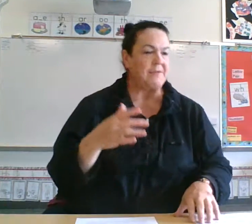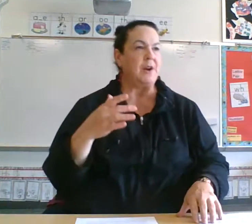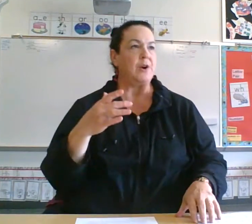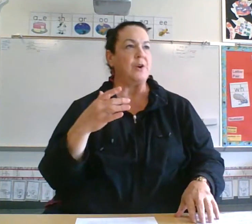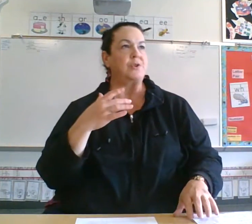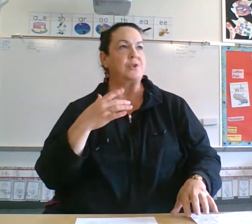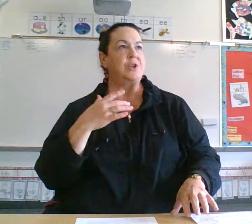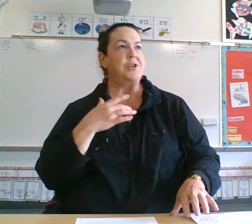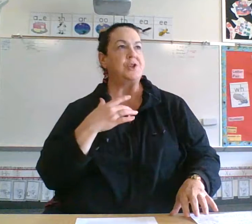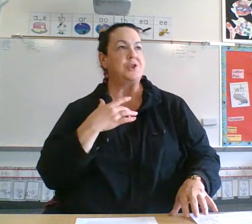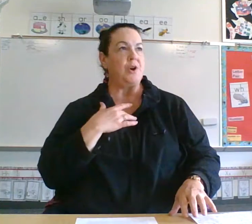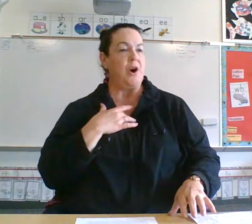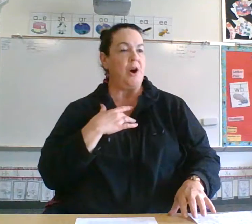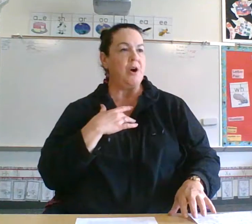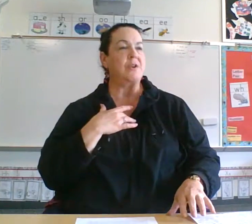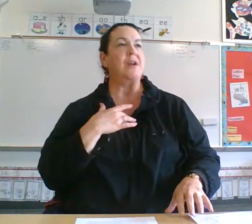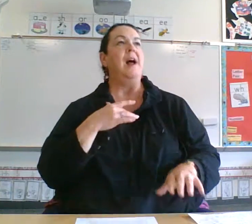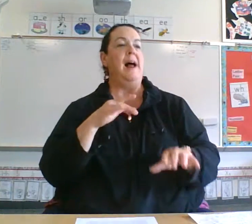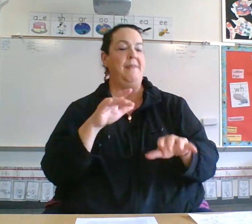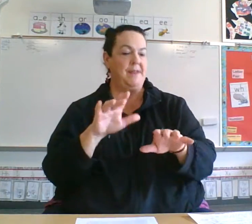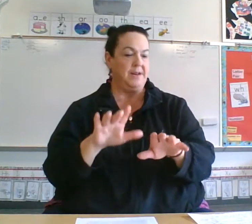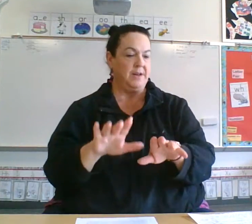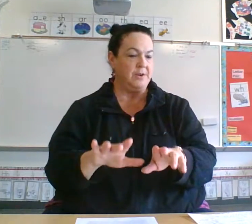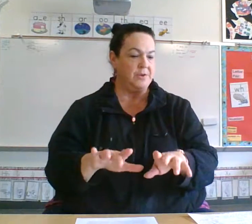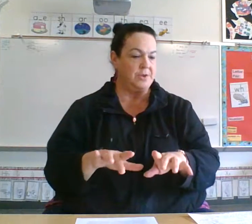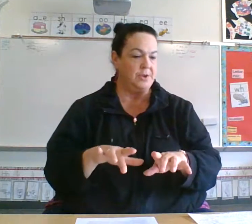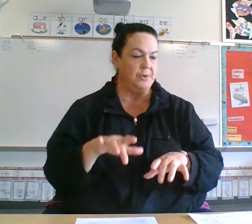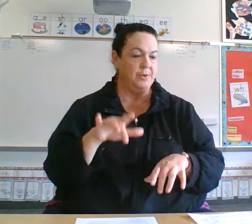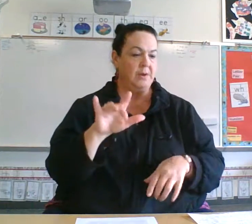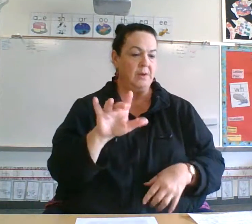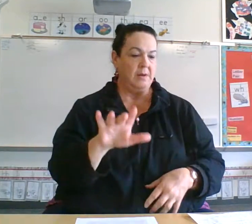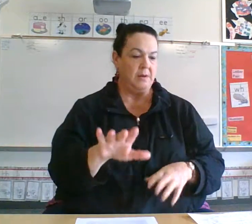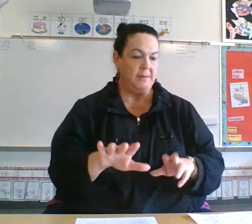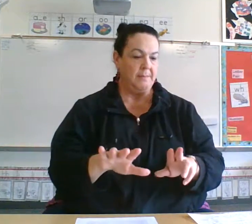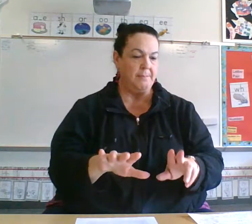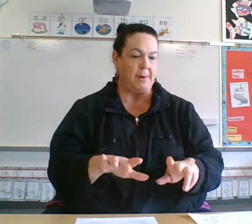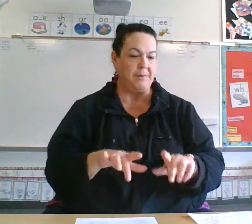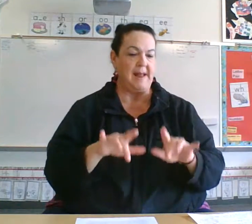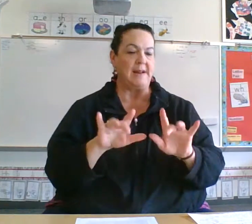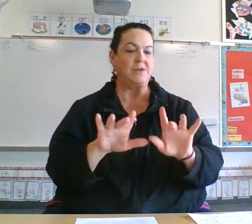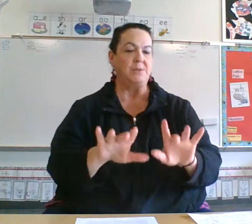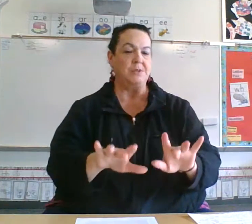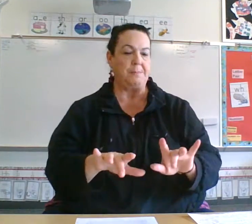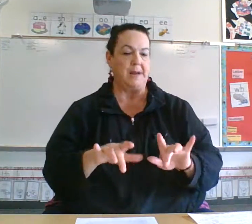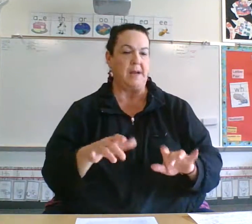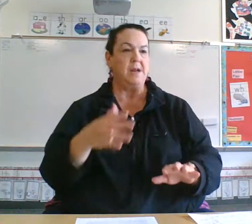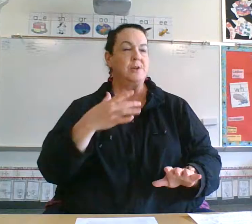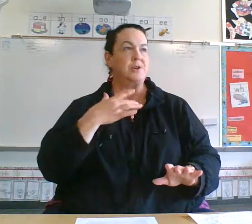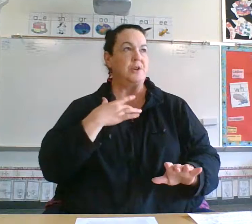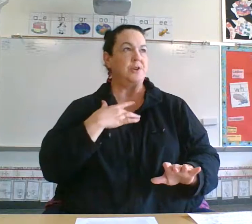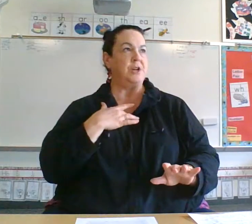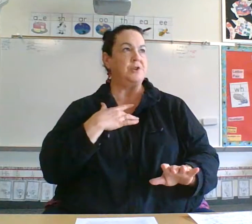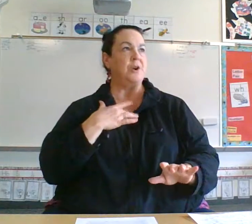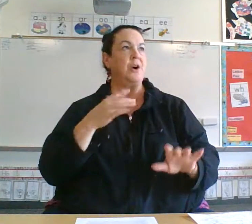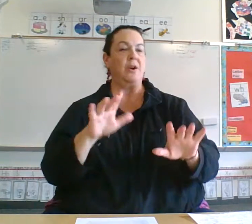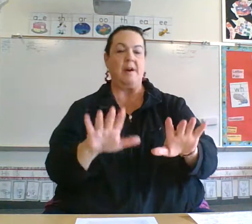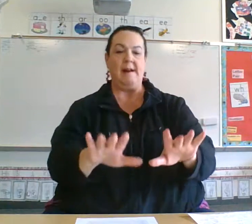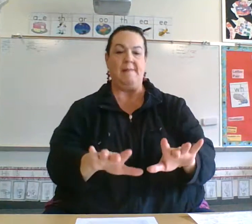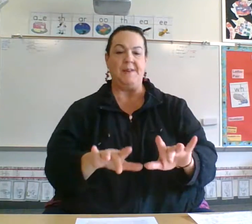finger touches your heart and then goes to both hands doing the pity. So you touch your heart and then